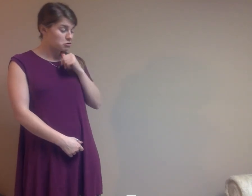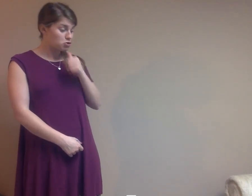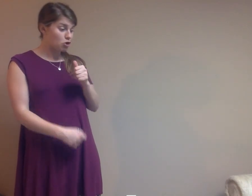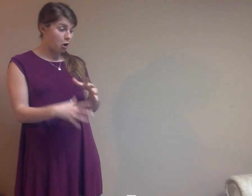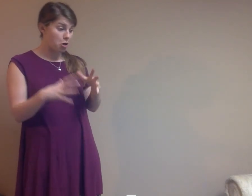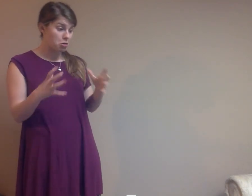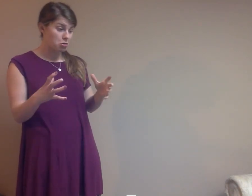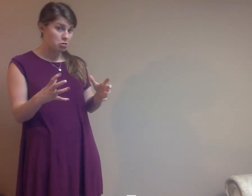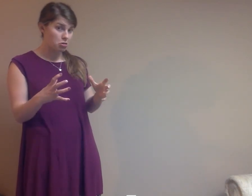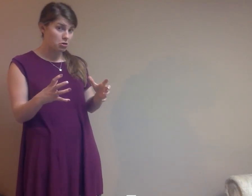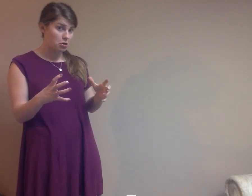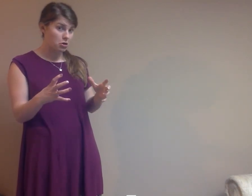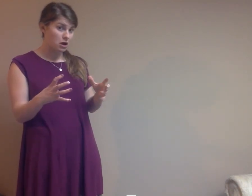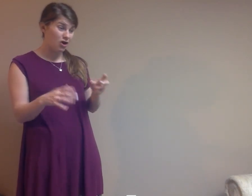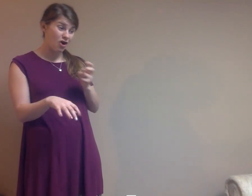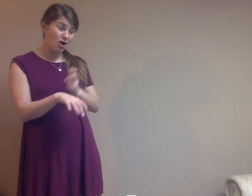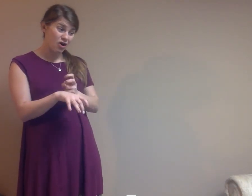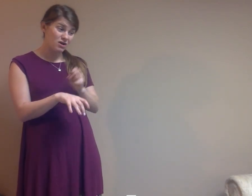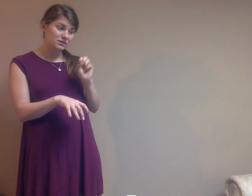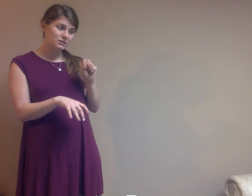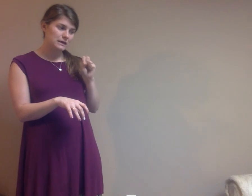lovely to see her growing up and developing.